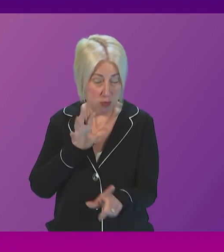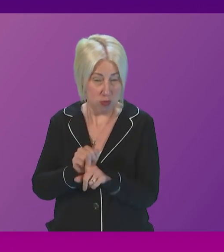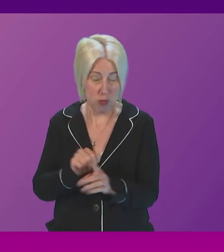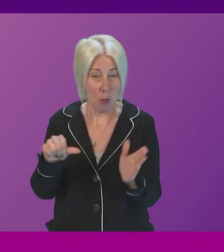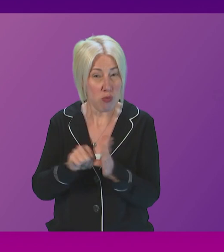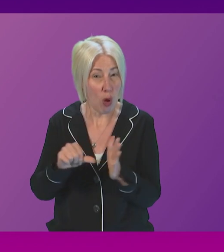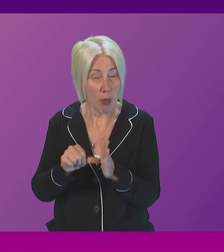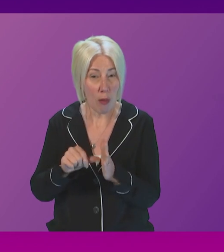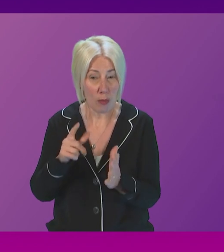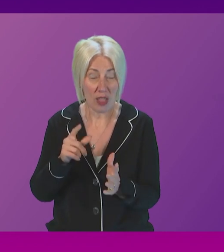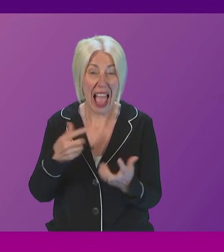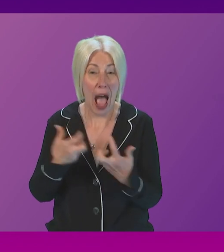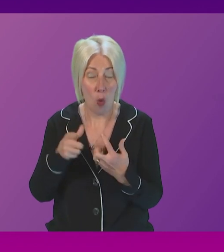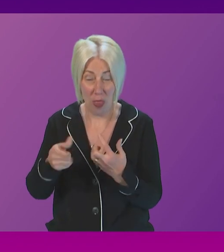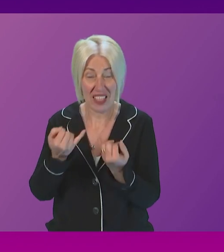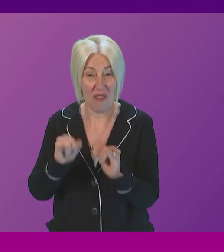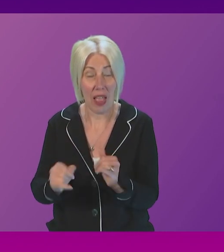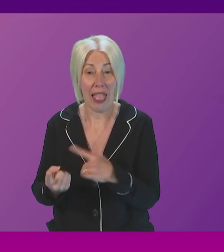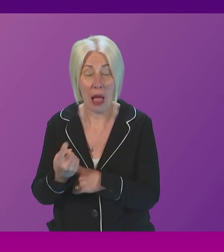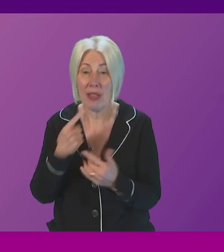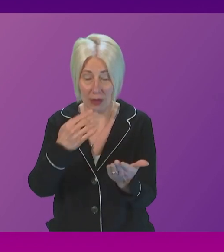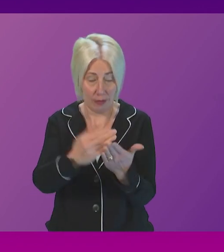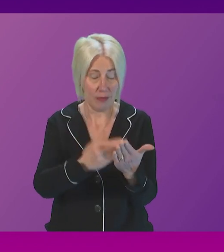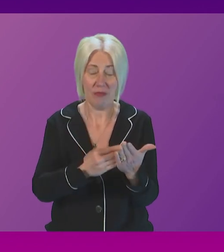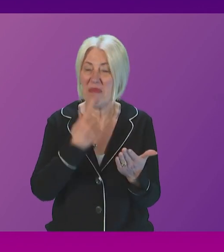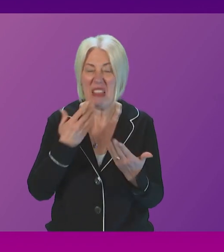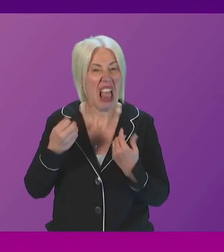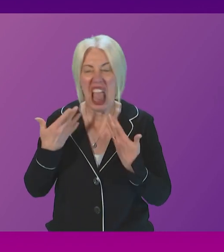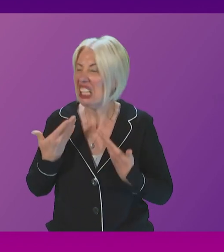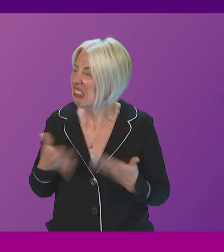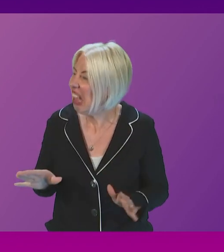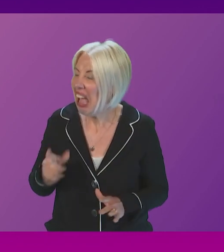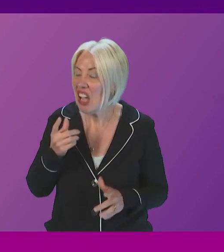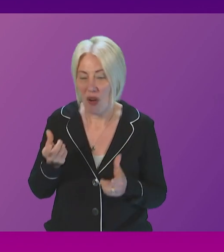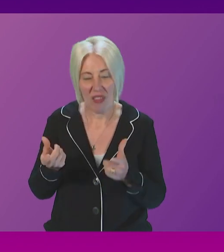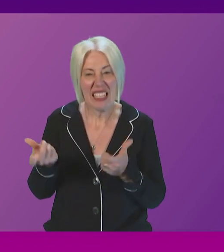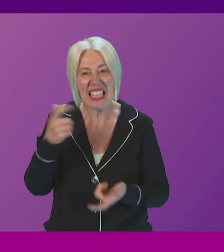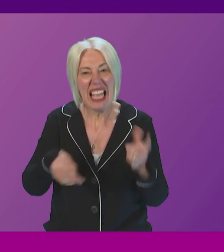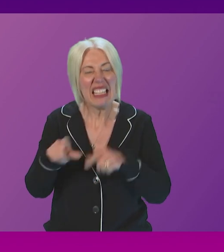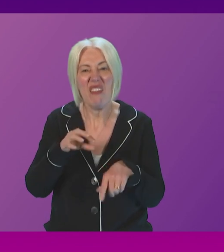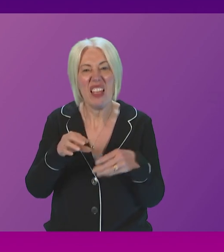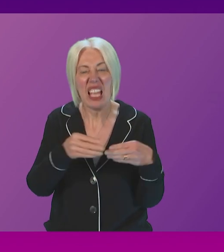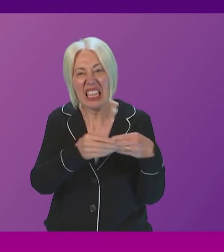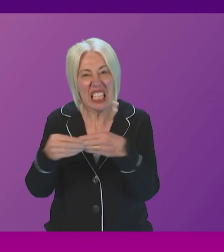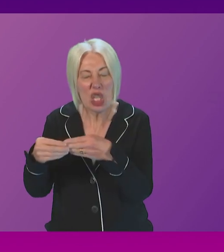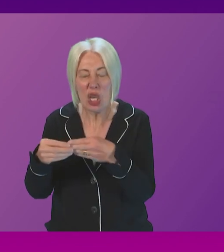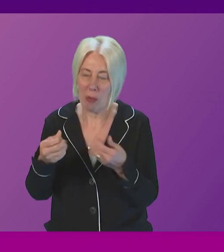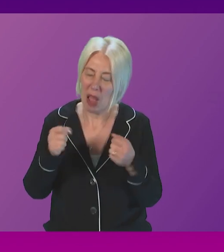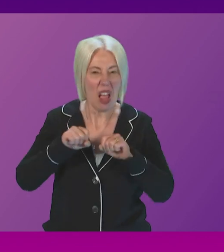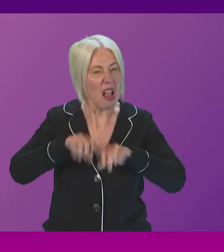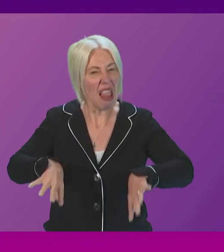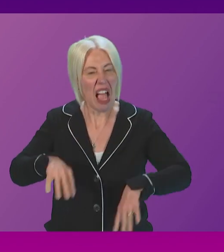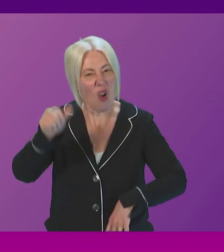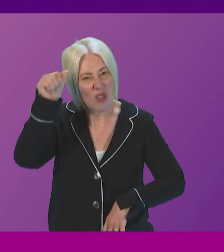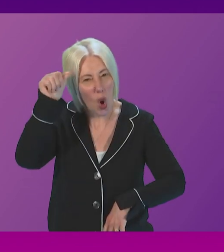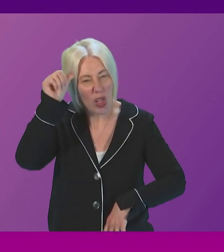contributing to these failures were listed as a lack of scientific leadership, a lack of knowledge and reflection